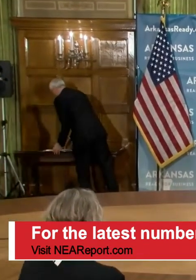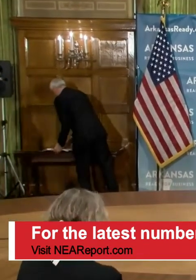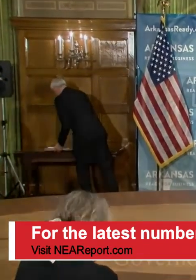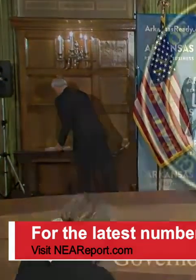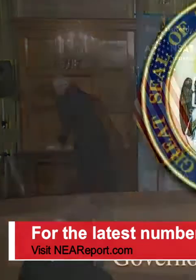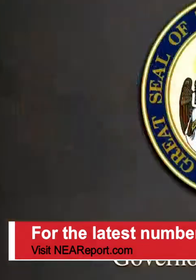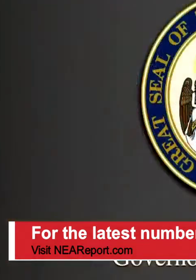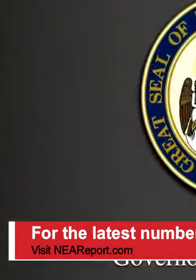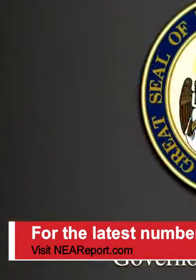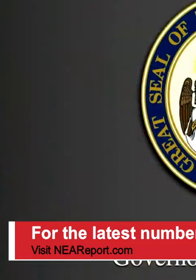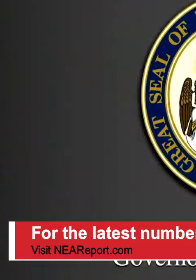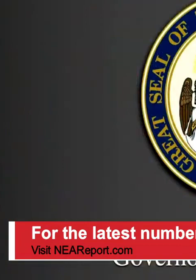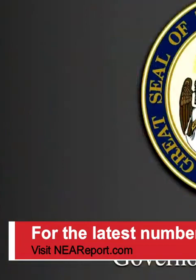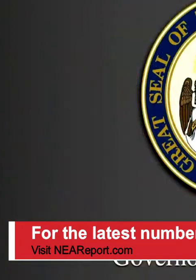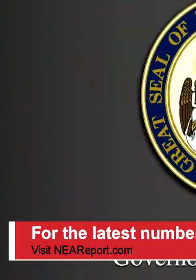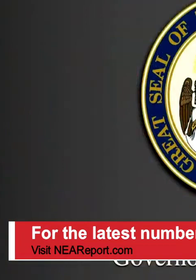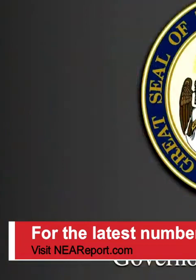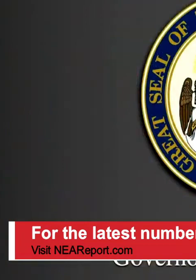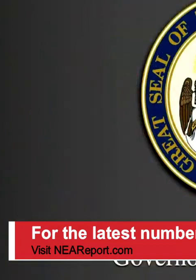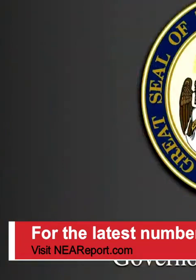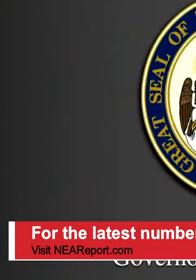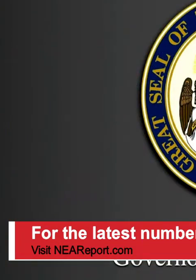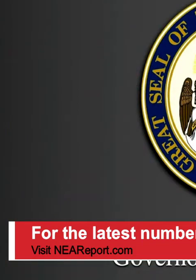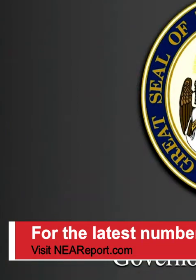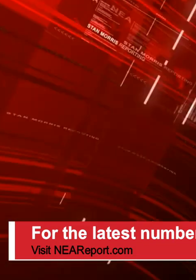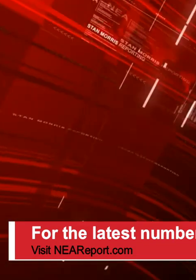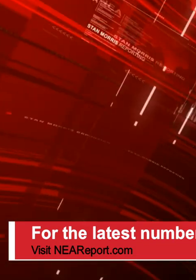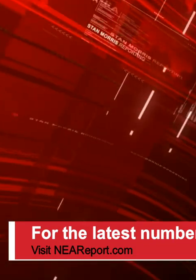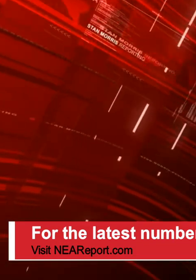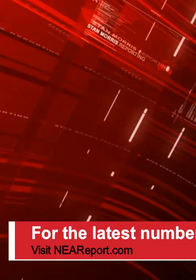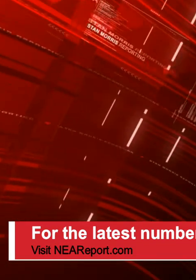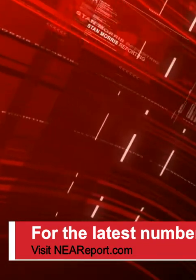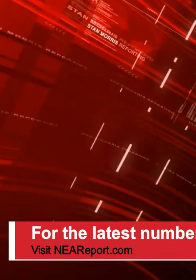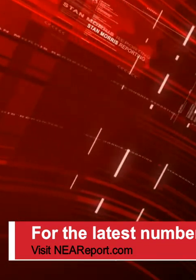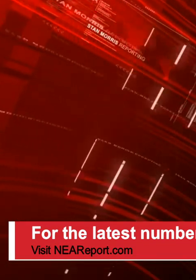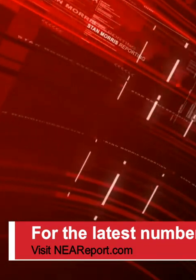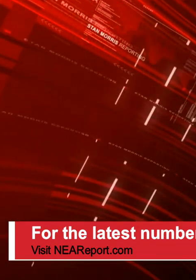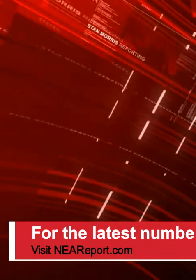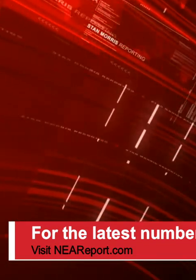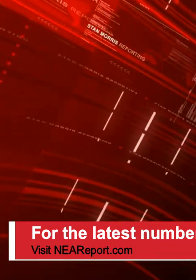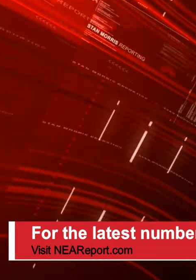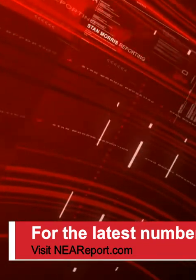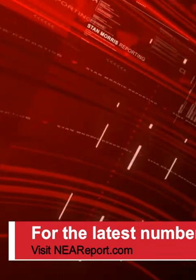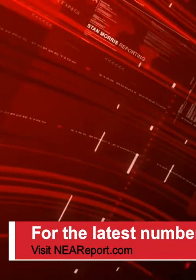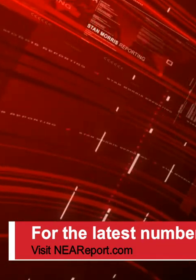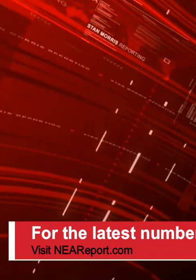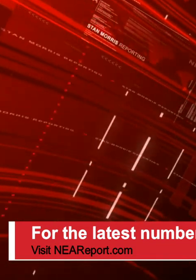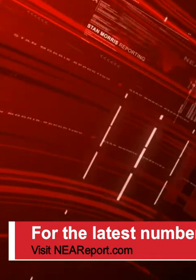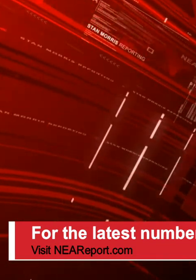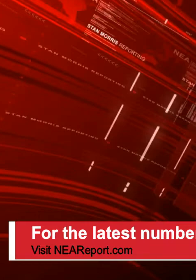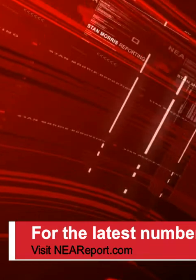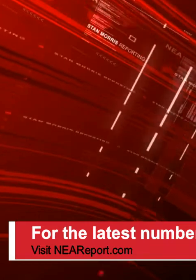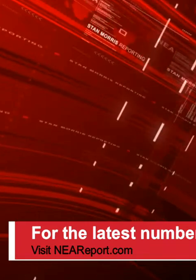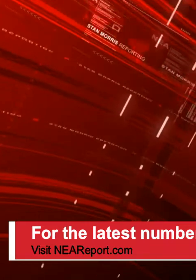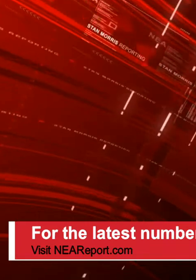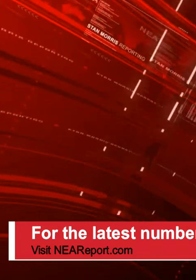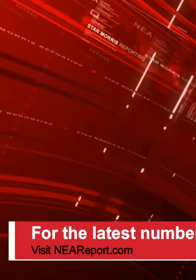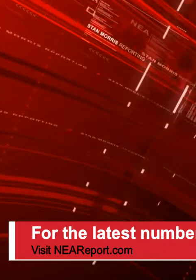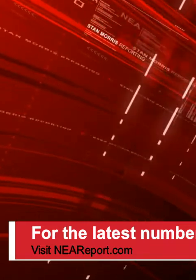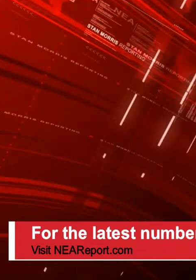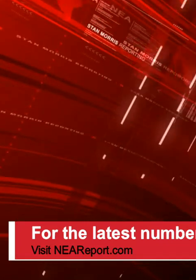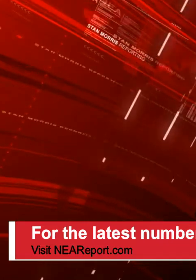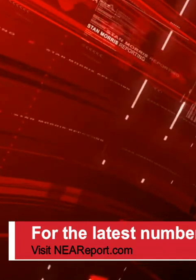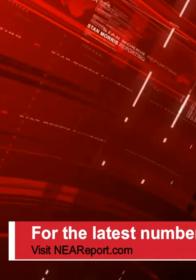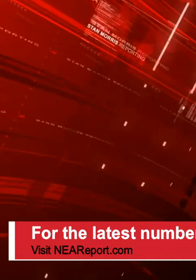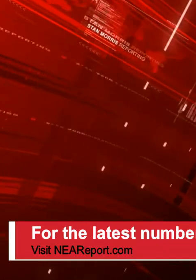A lot of stuff to unpack out of that. So thanks everybody for hanging out with us on NEA Report. That was the Arkansas governor's most interesting press conference,